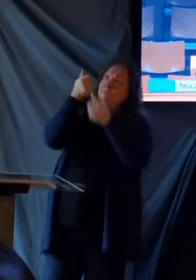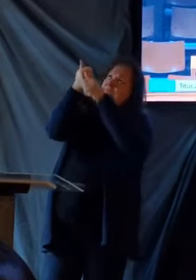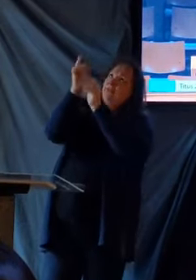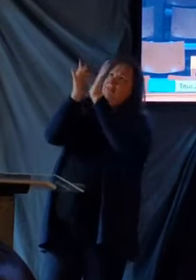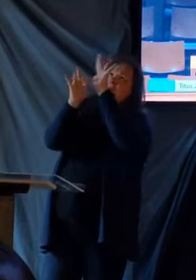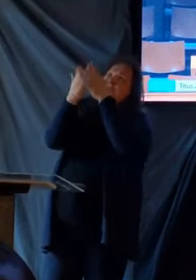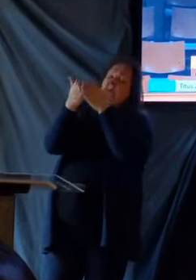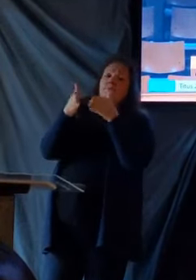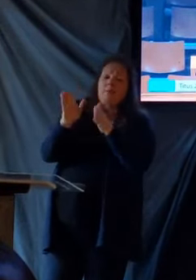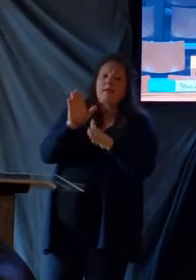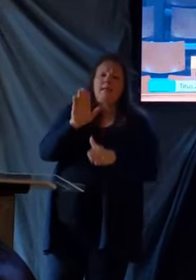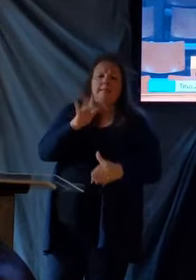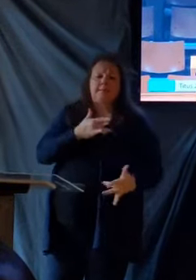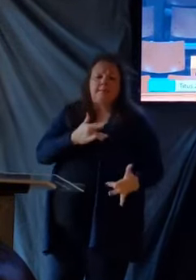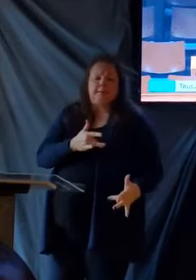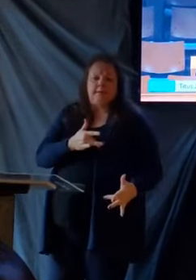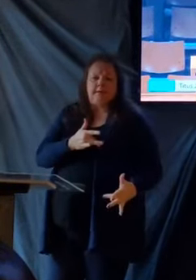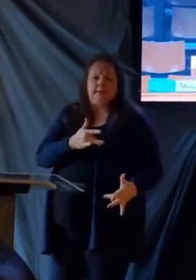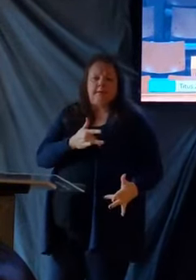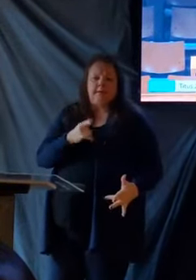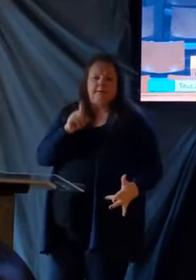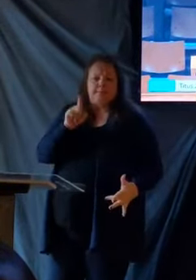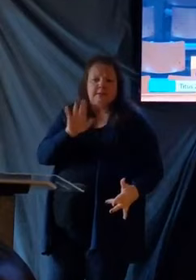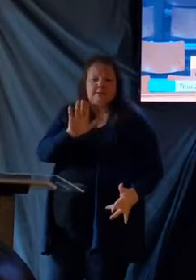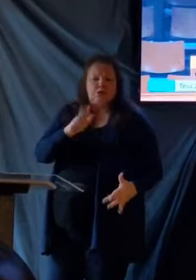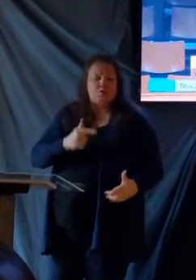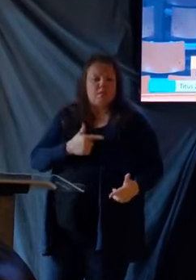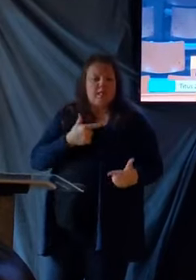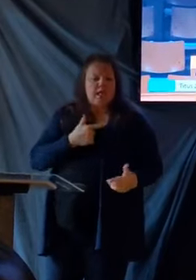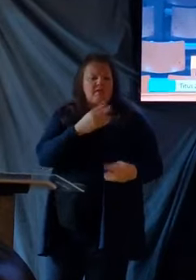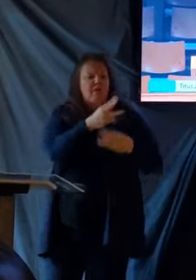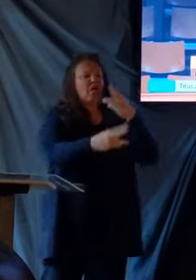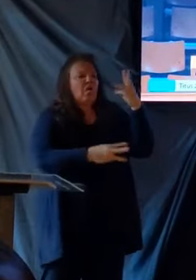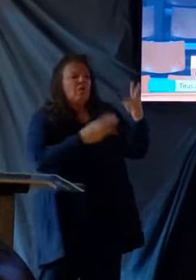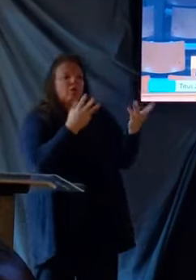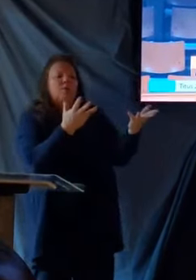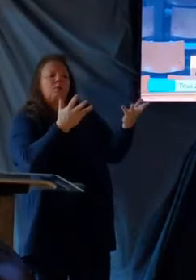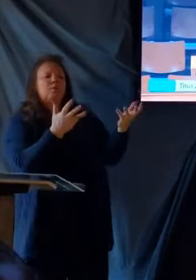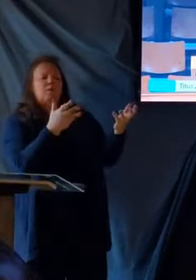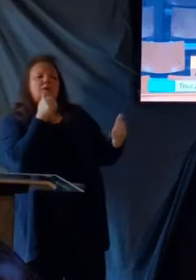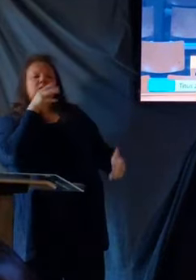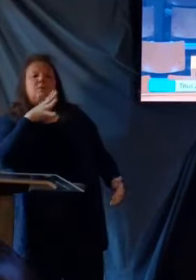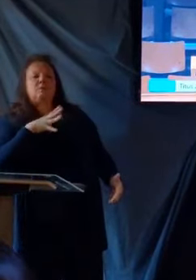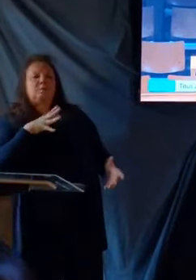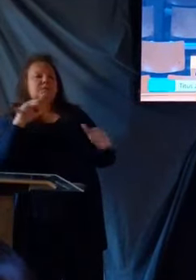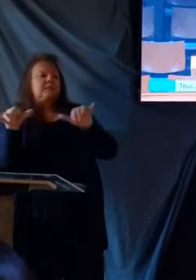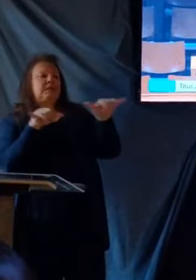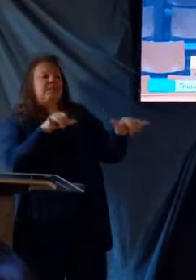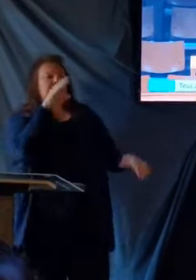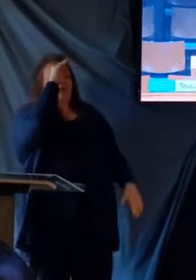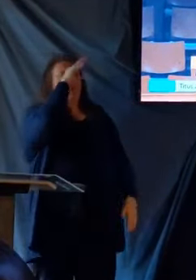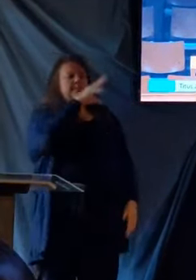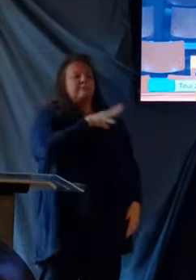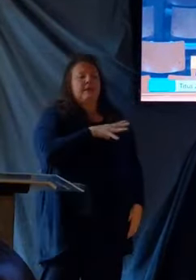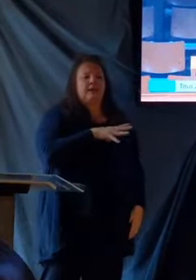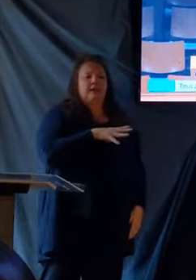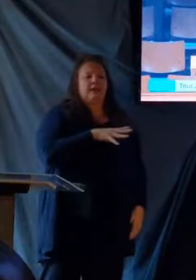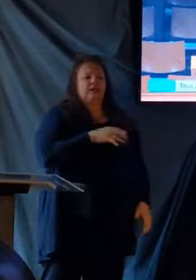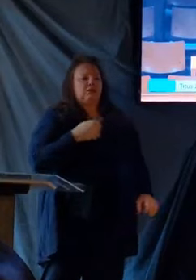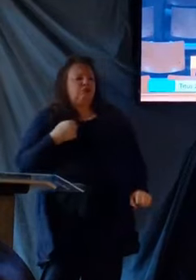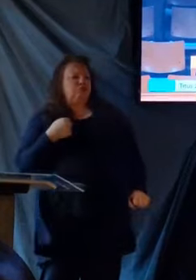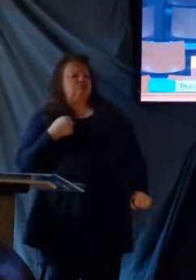that these are the qualities and characteristics. You know, the world wants the woman to be like the man.